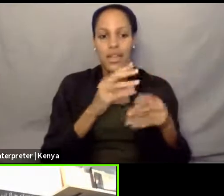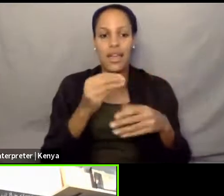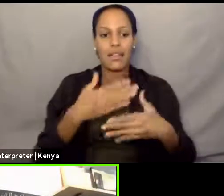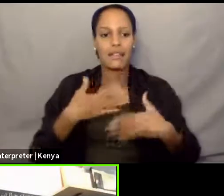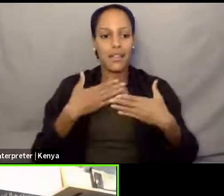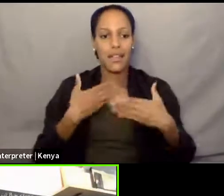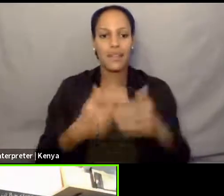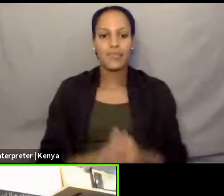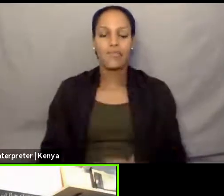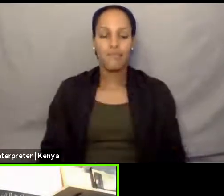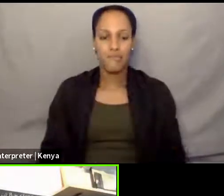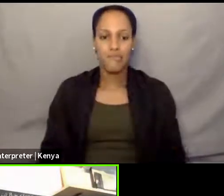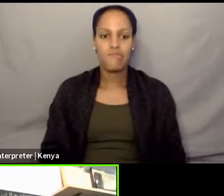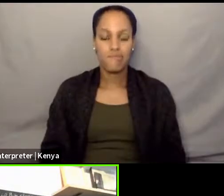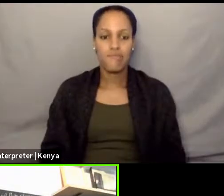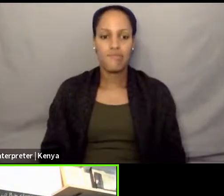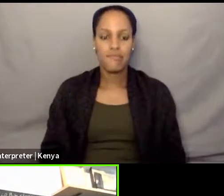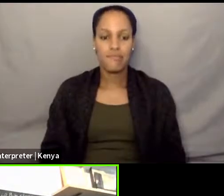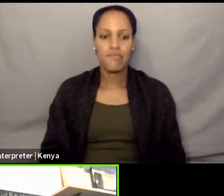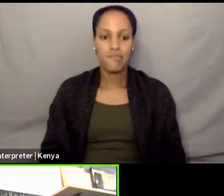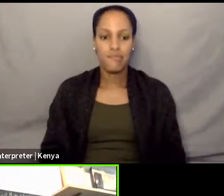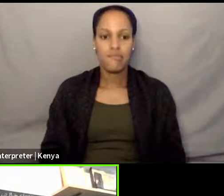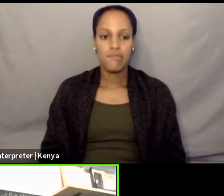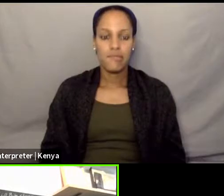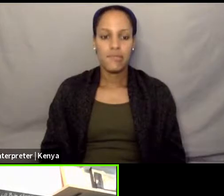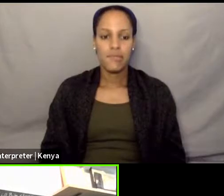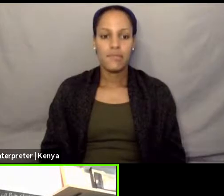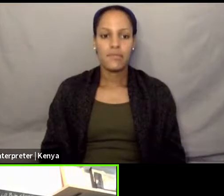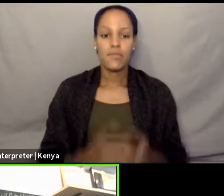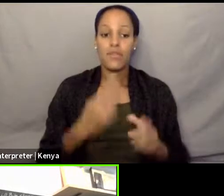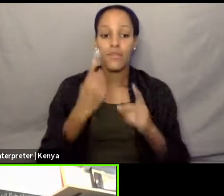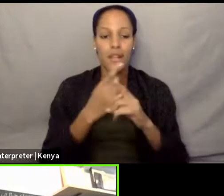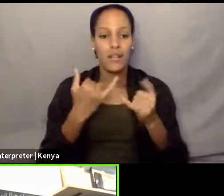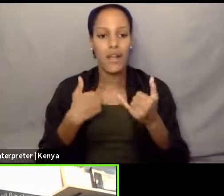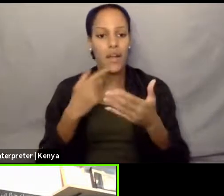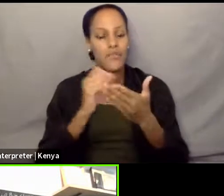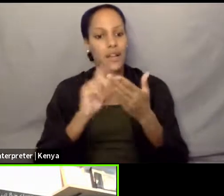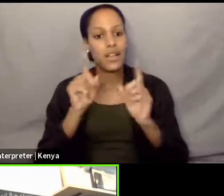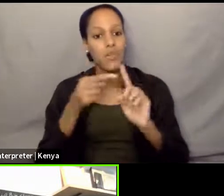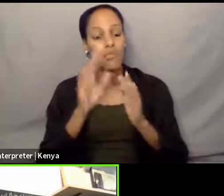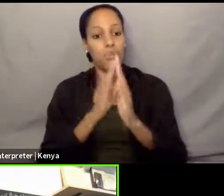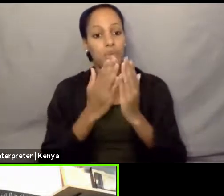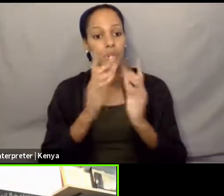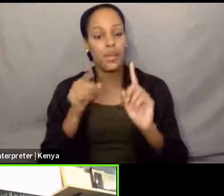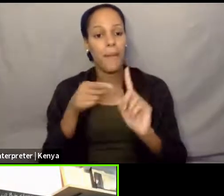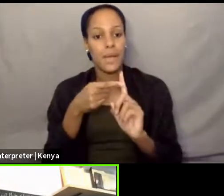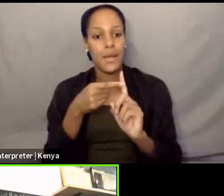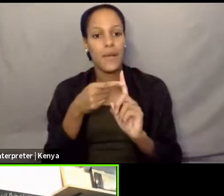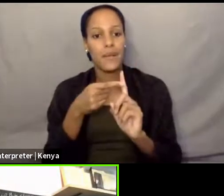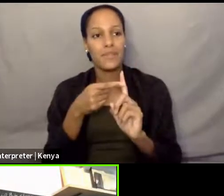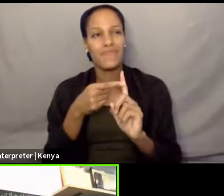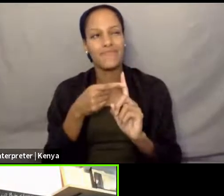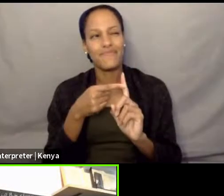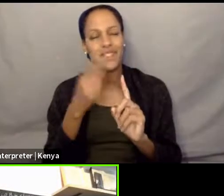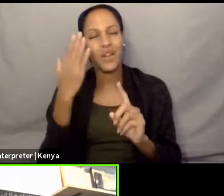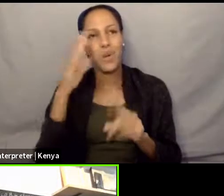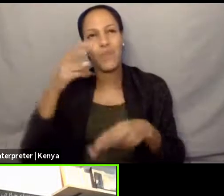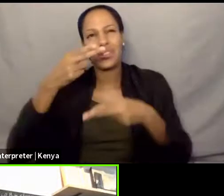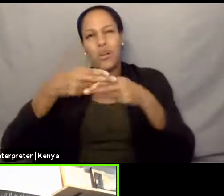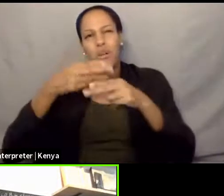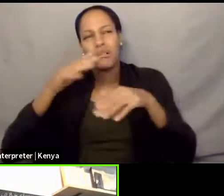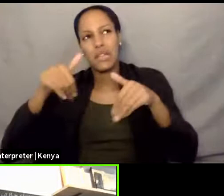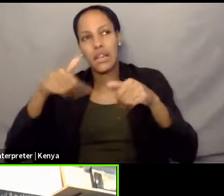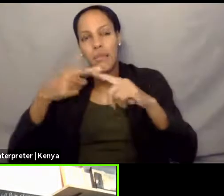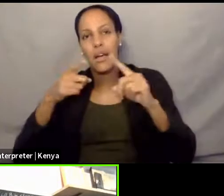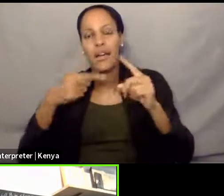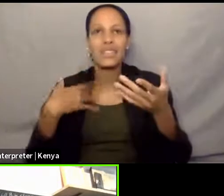it's funny because I'm writing a book right now that's ostensibly about, I don't know what it's called yet, but it's sort